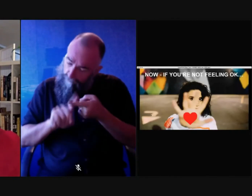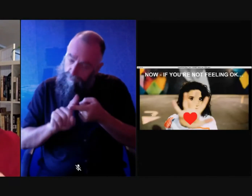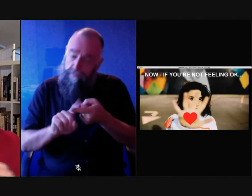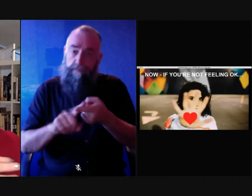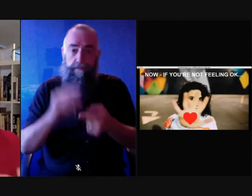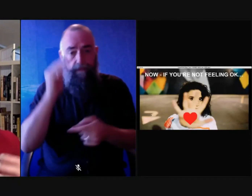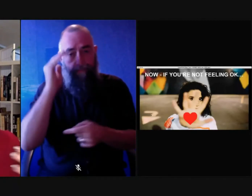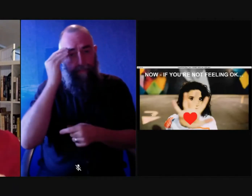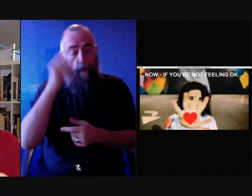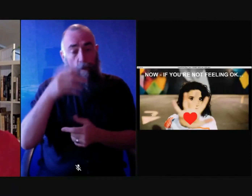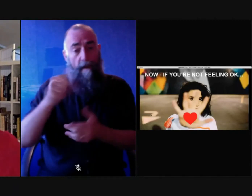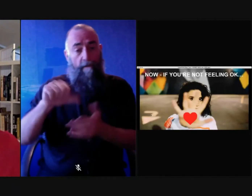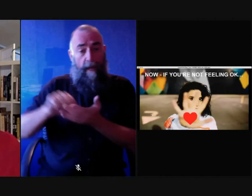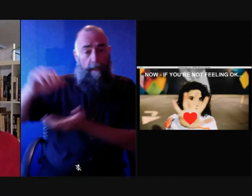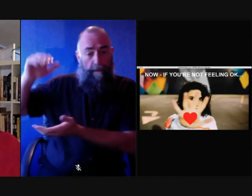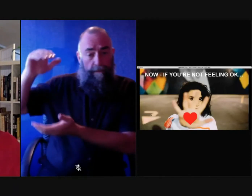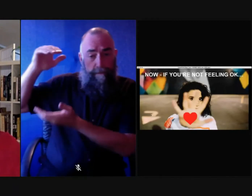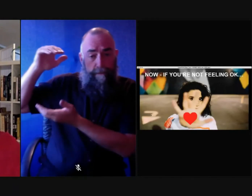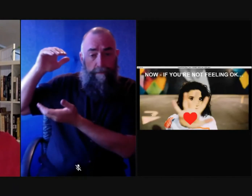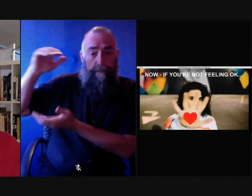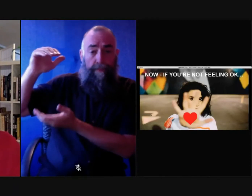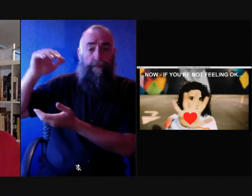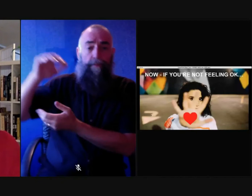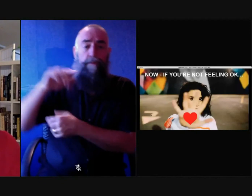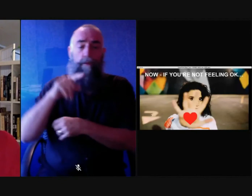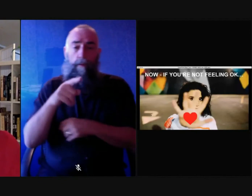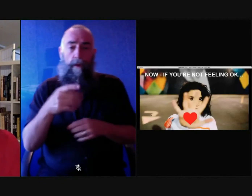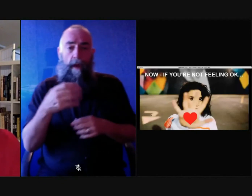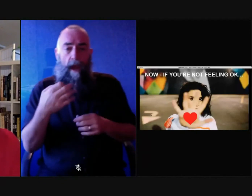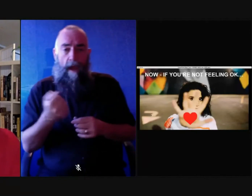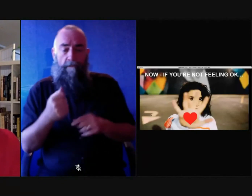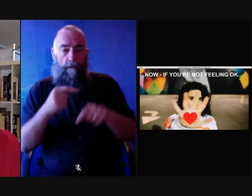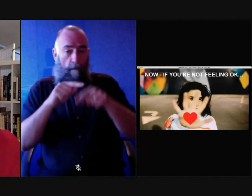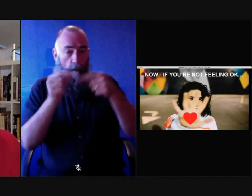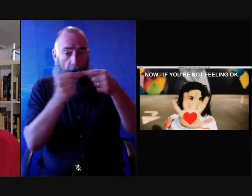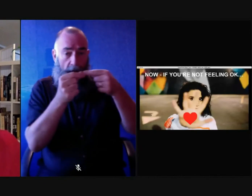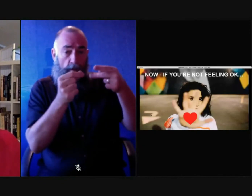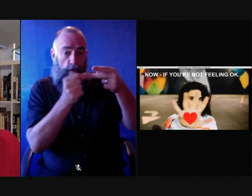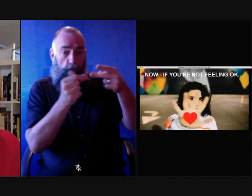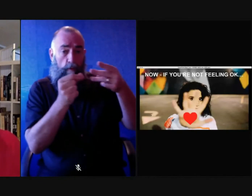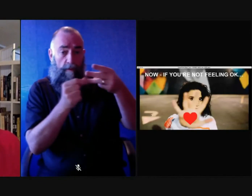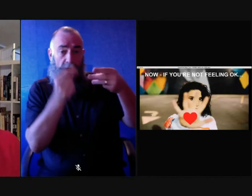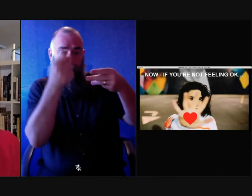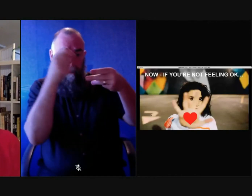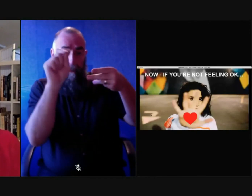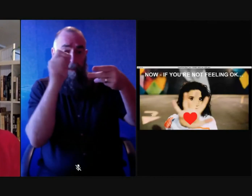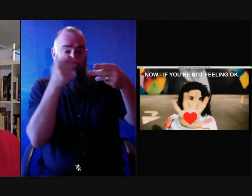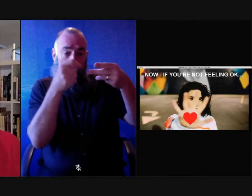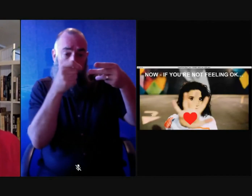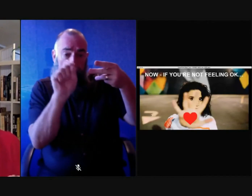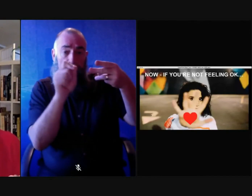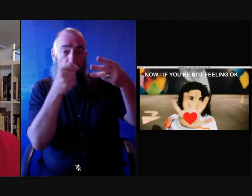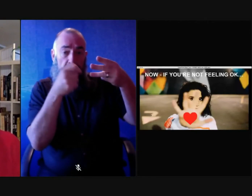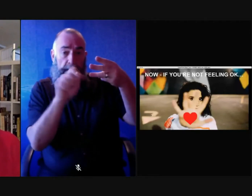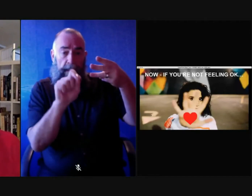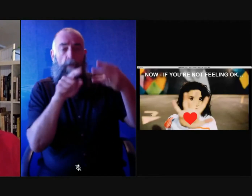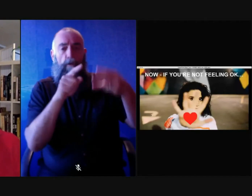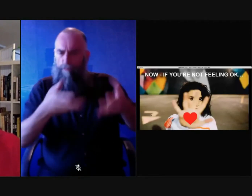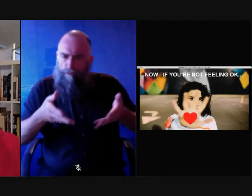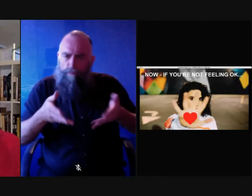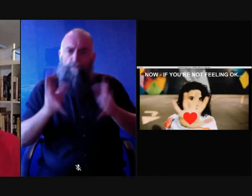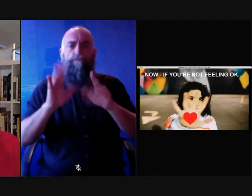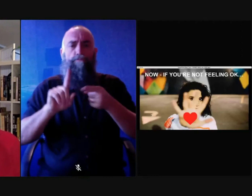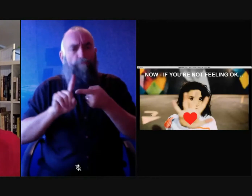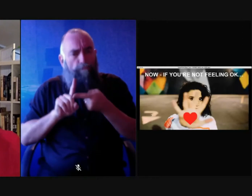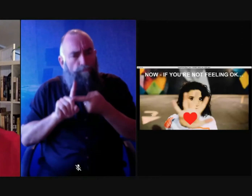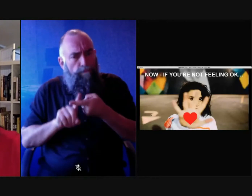have sorted yourselves out in terms of those three health checks and you're ready to keep going. I just